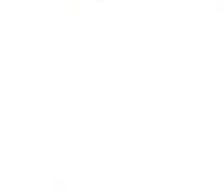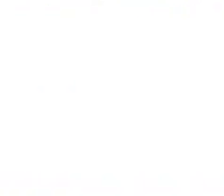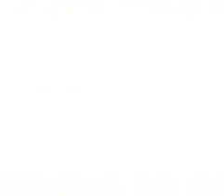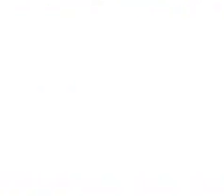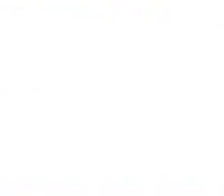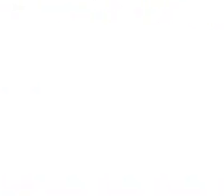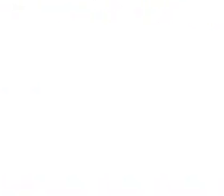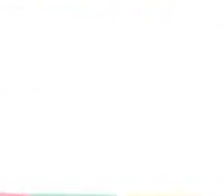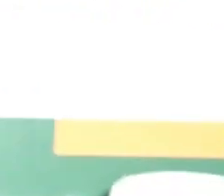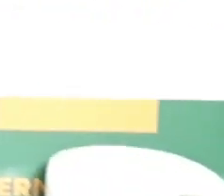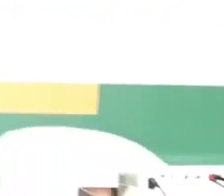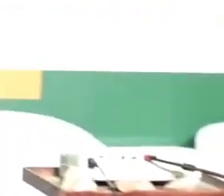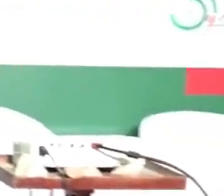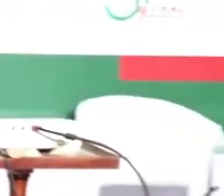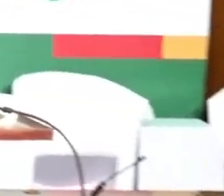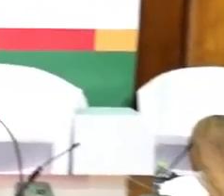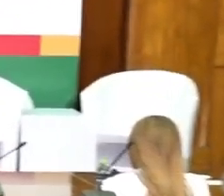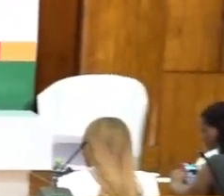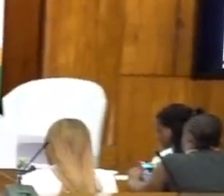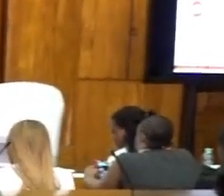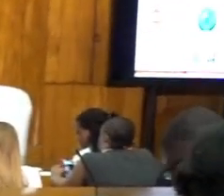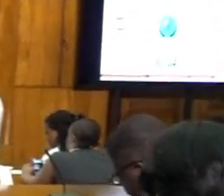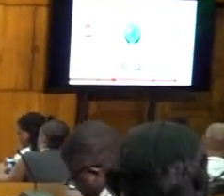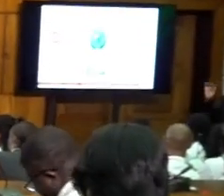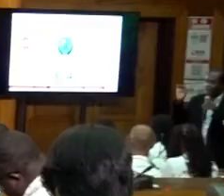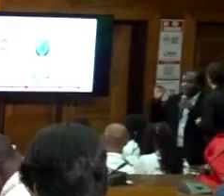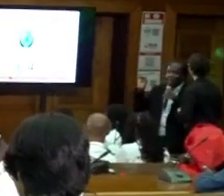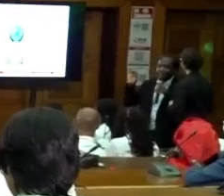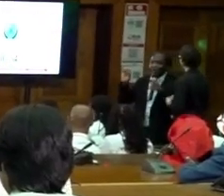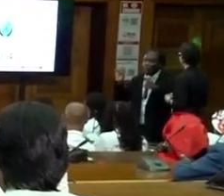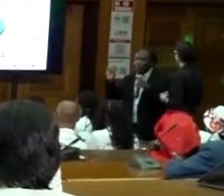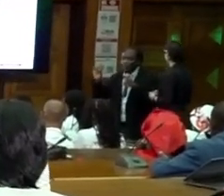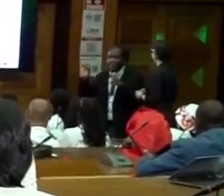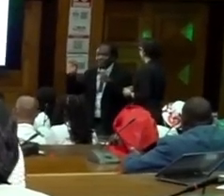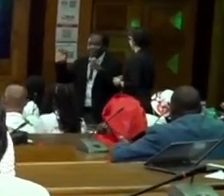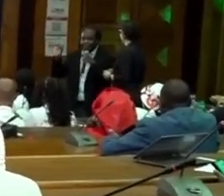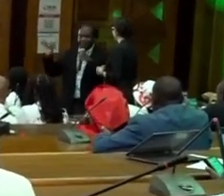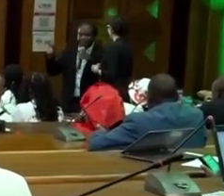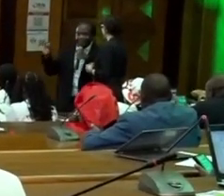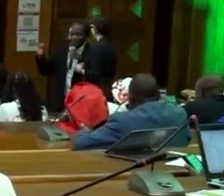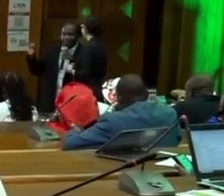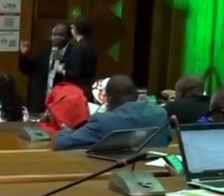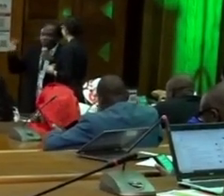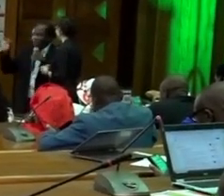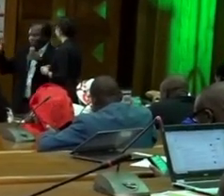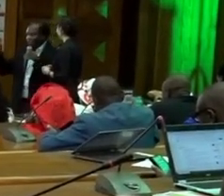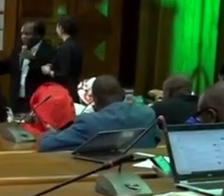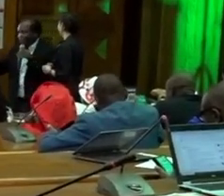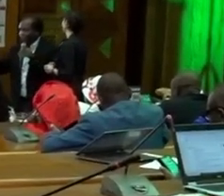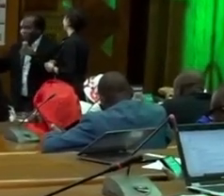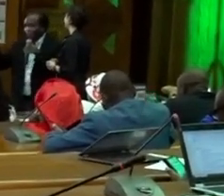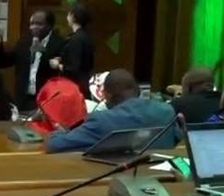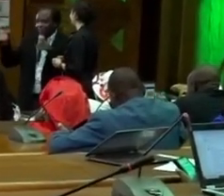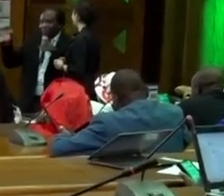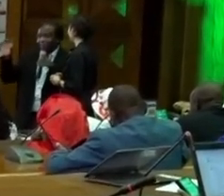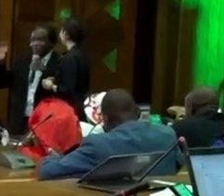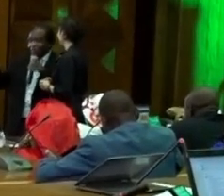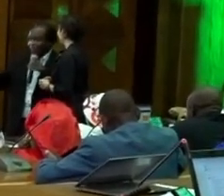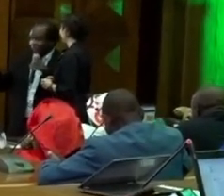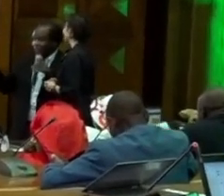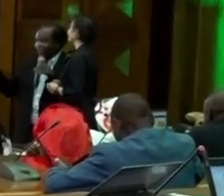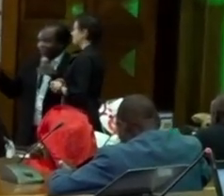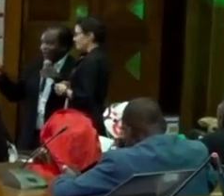UK in terms of knowledge and how do you assess the quality of that person